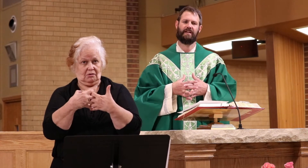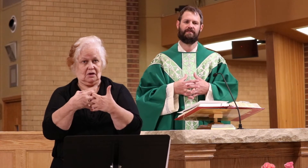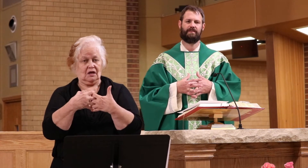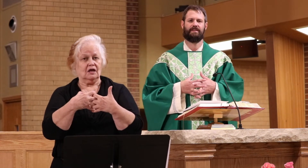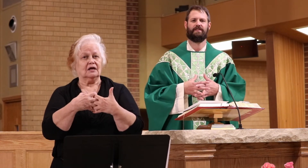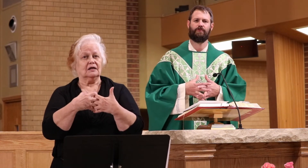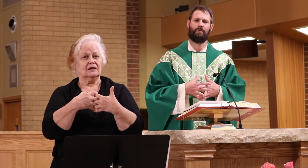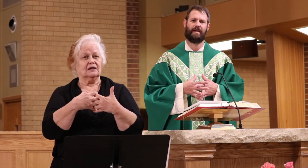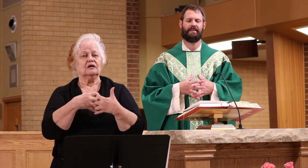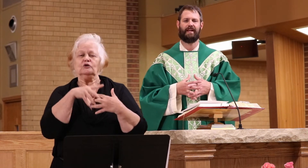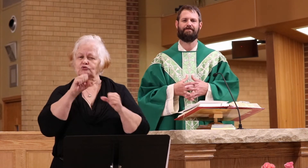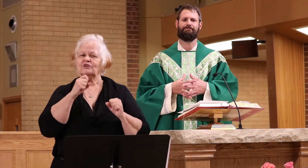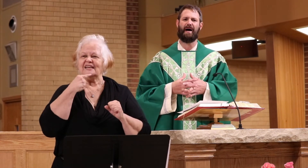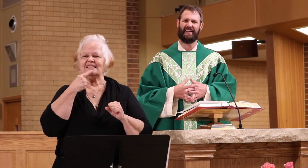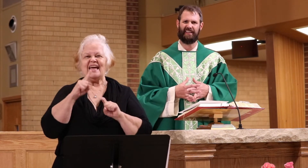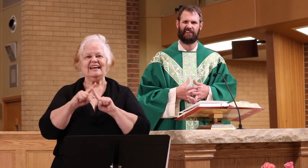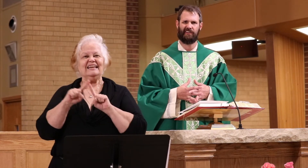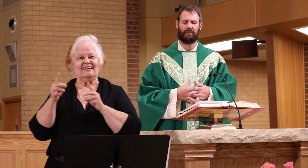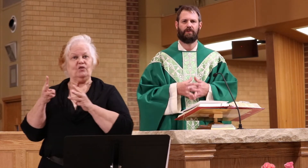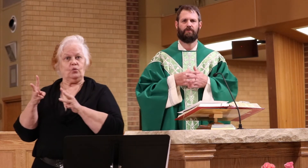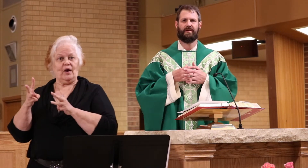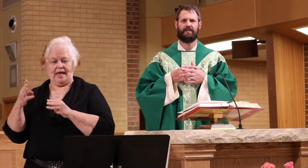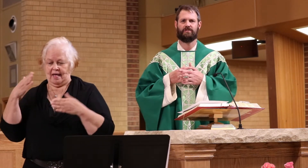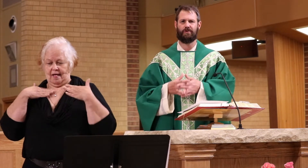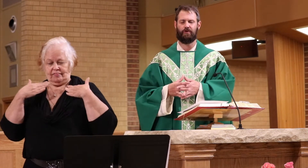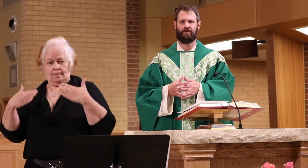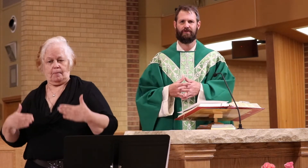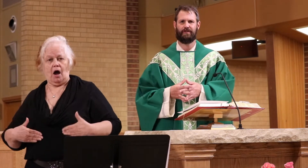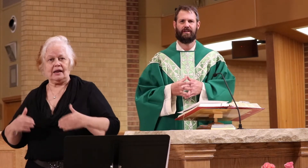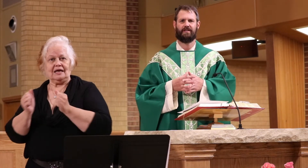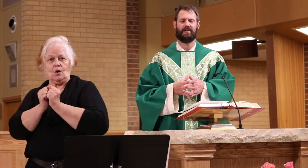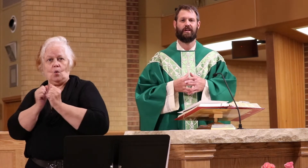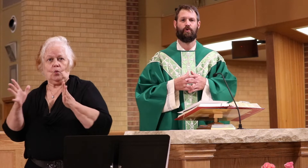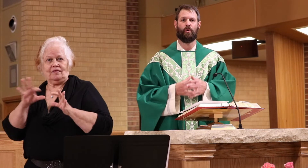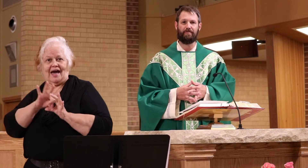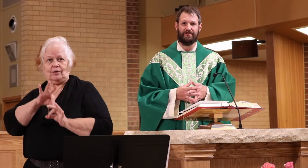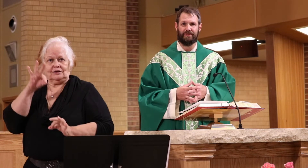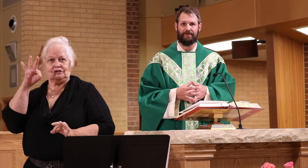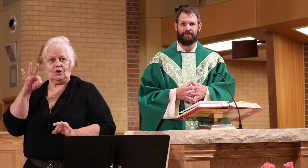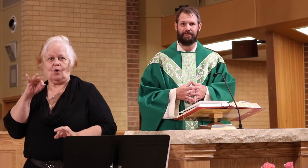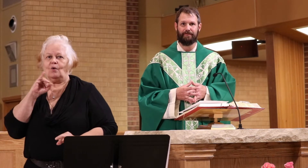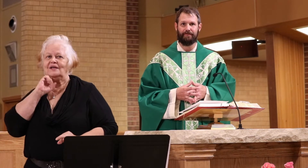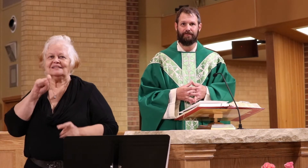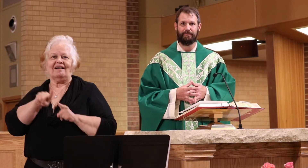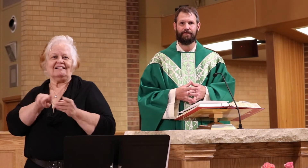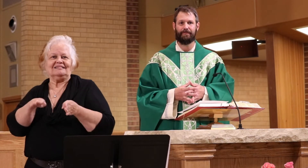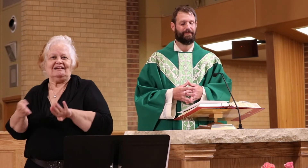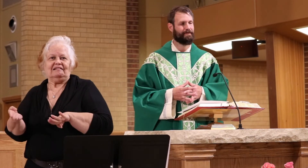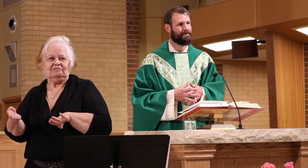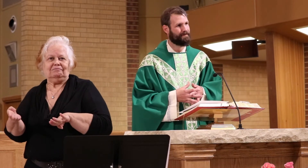You could say it in a different way, that a body without a soul is a corpse,